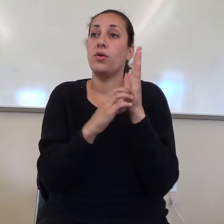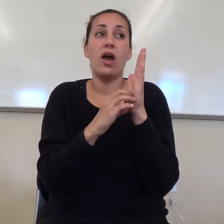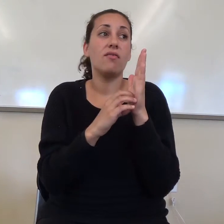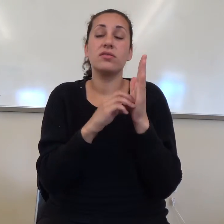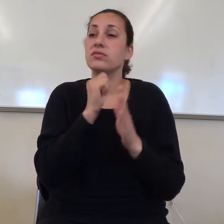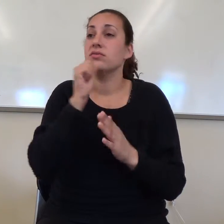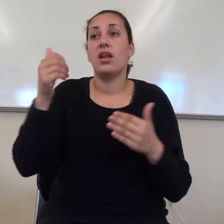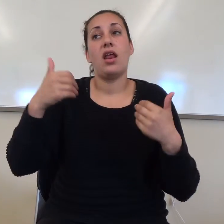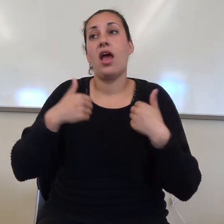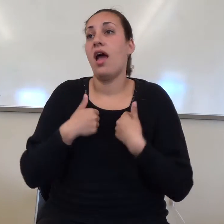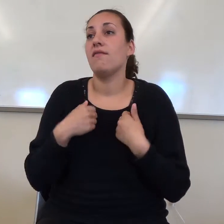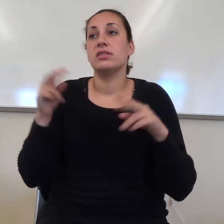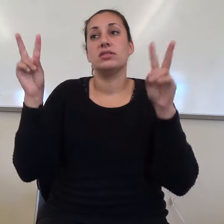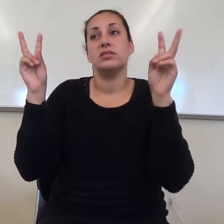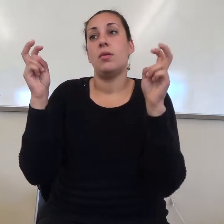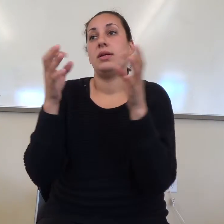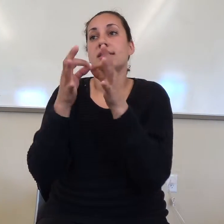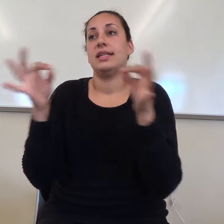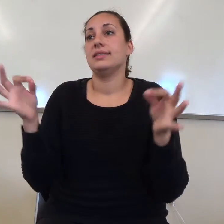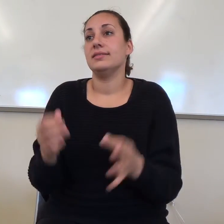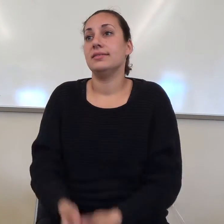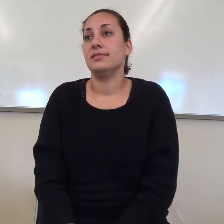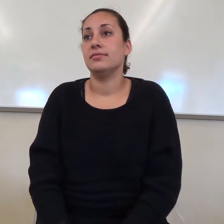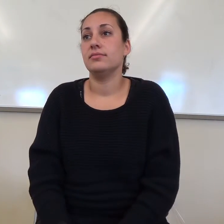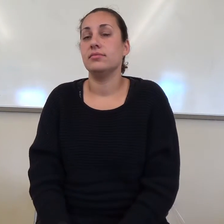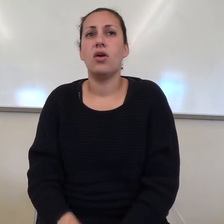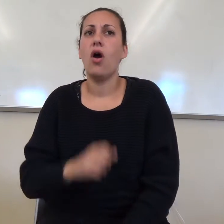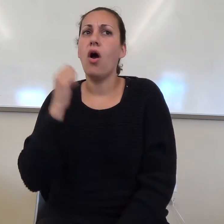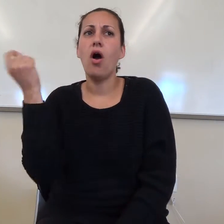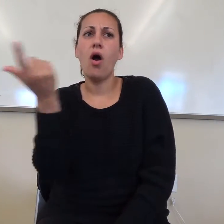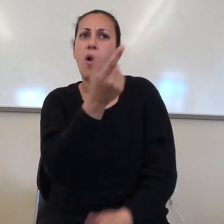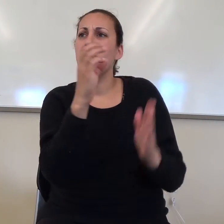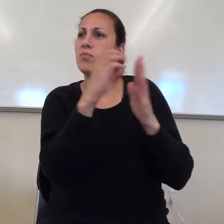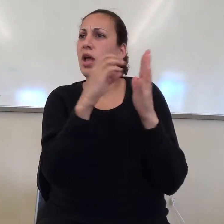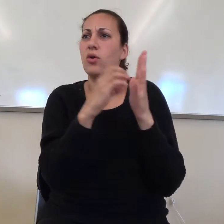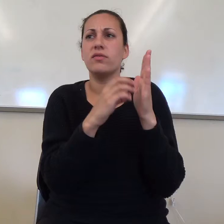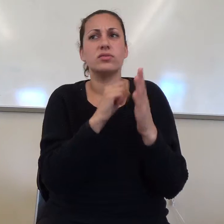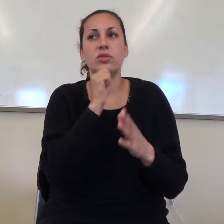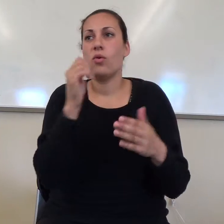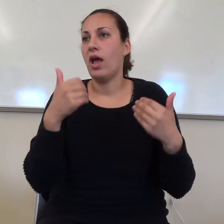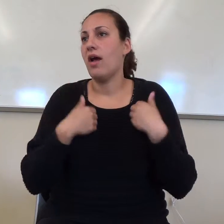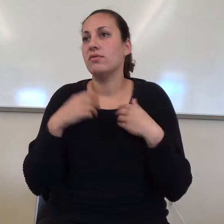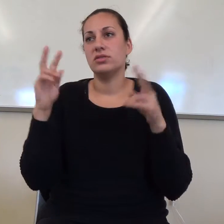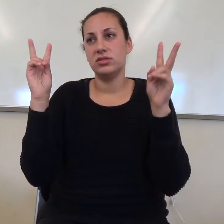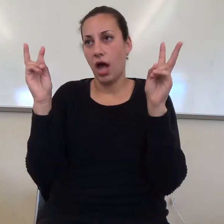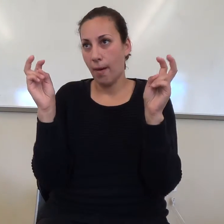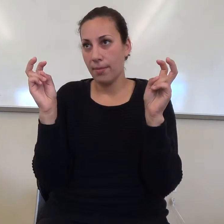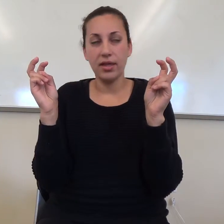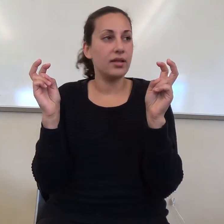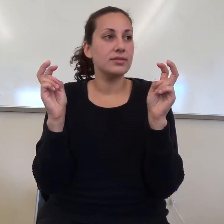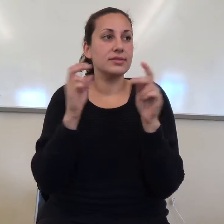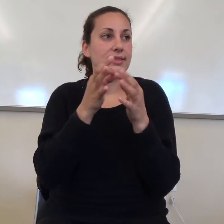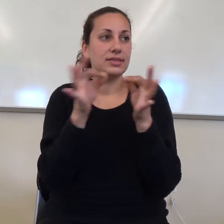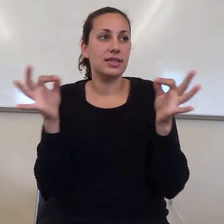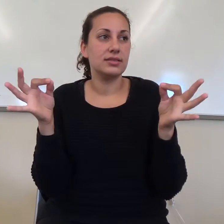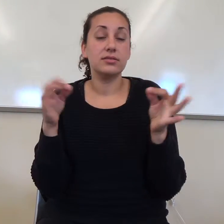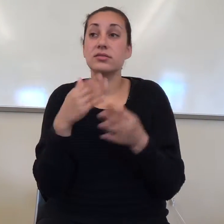have a topic sentence. It's not every paragraph has a topic sentence. Some have what are called